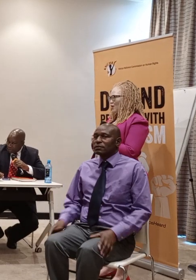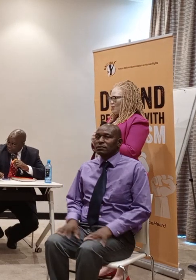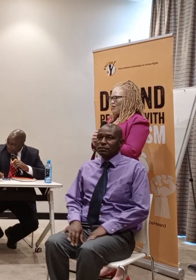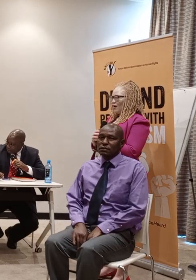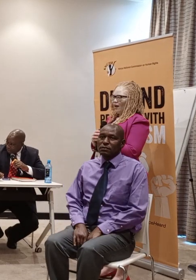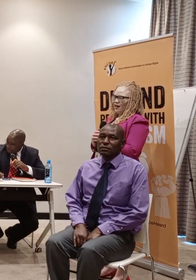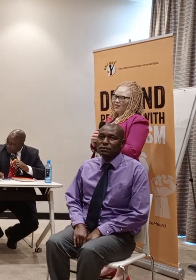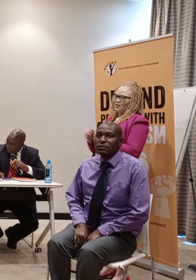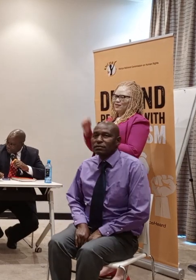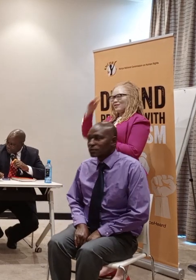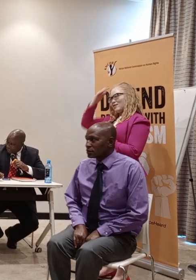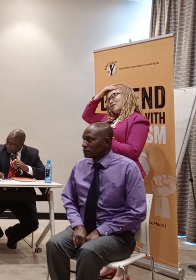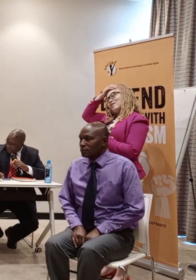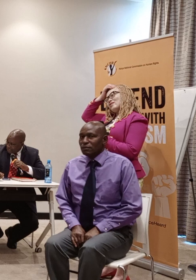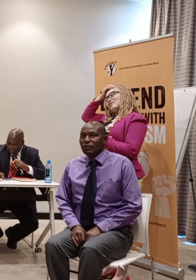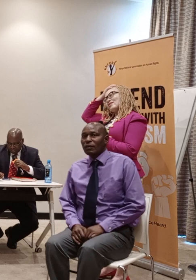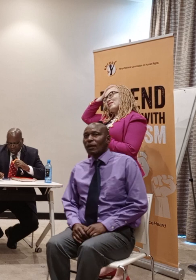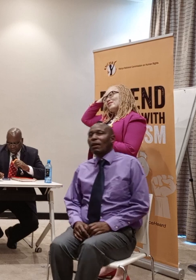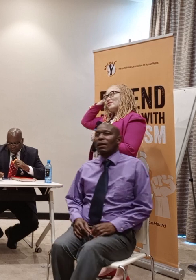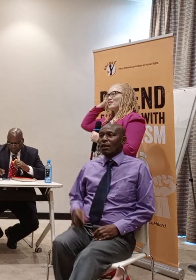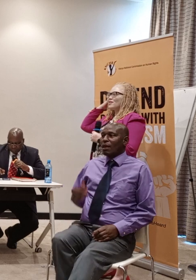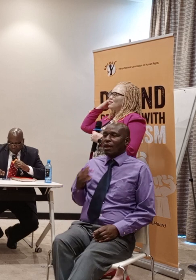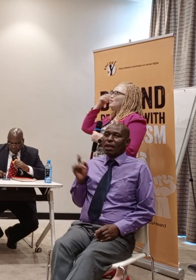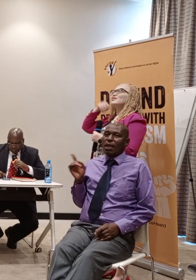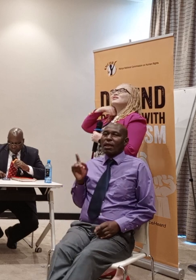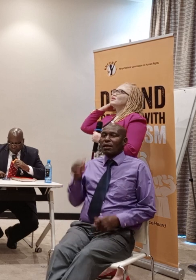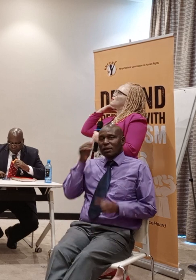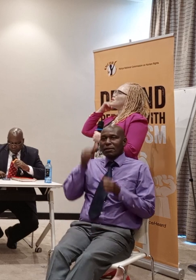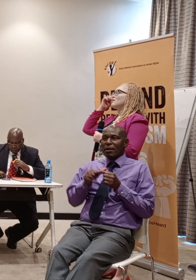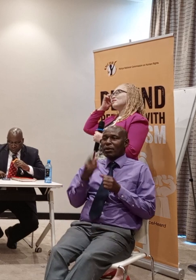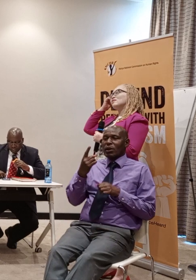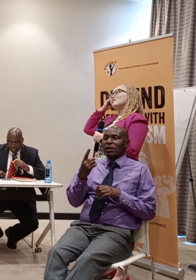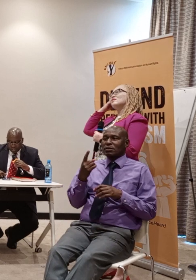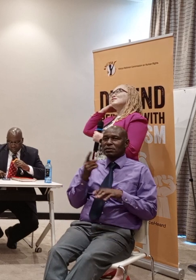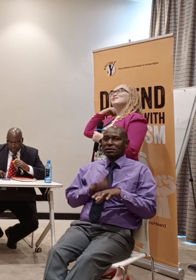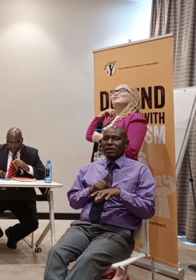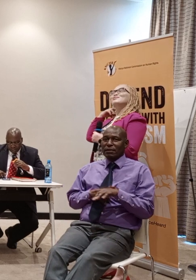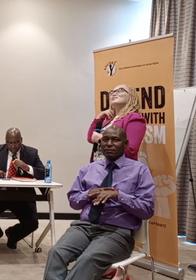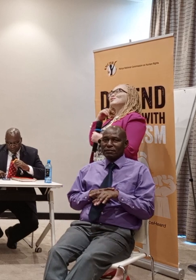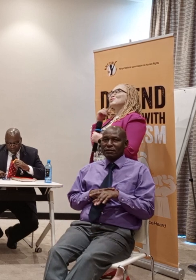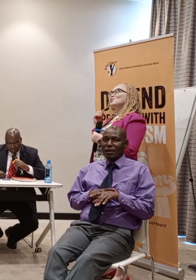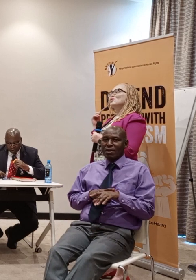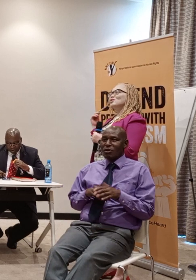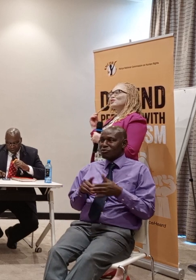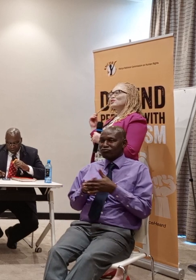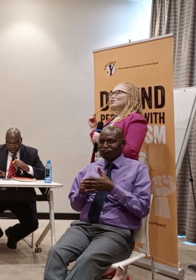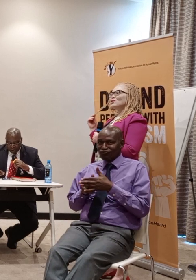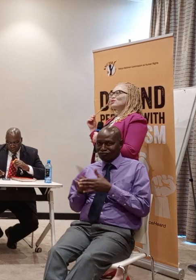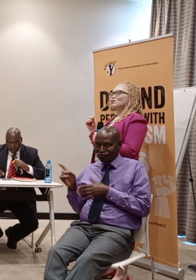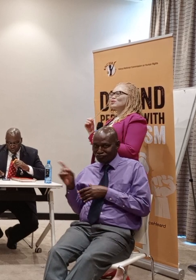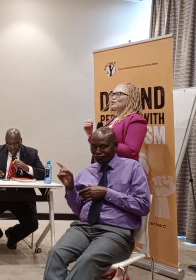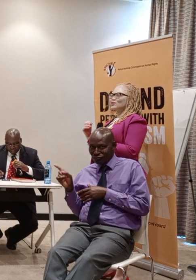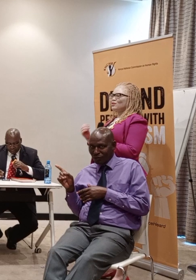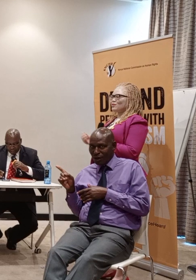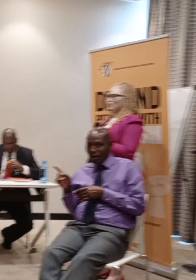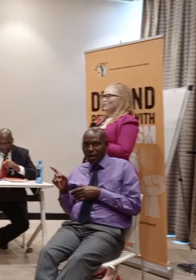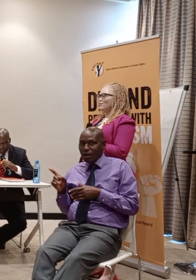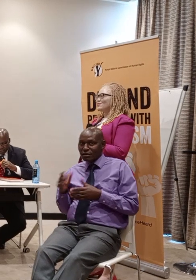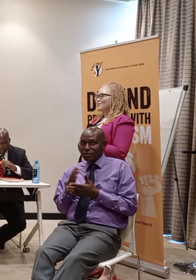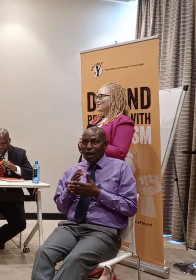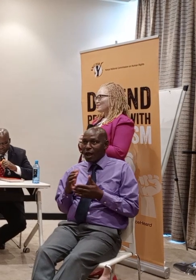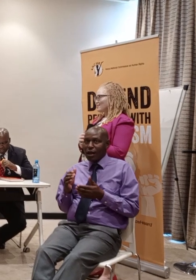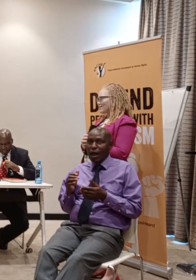in Parliament. It was in the Senate, It was at a public rally. It was at a public rally in Turkana. In Turkana. Yes.